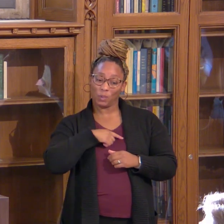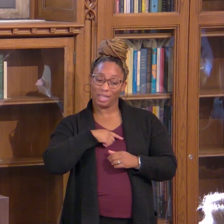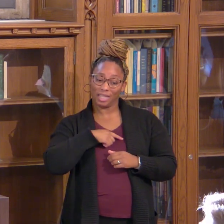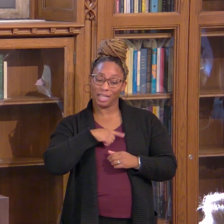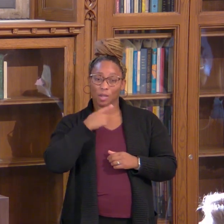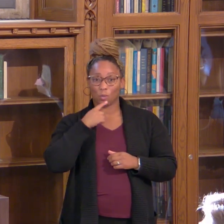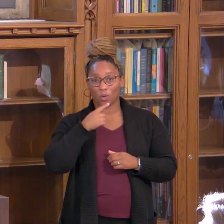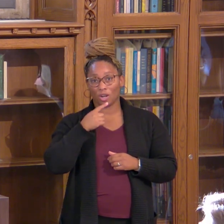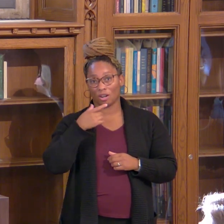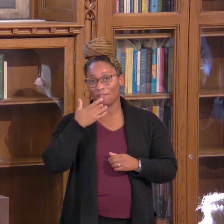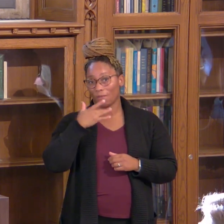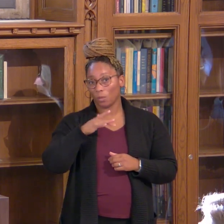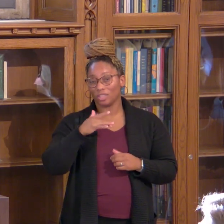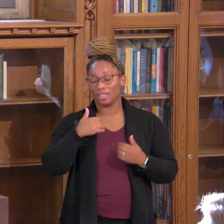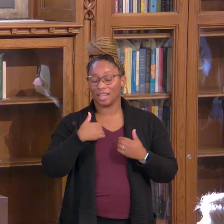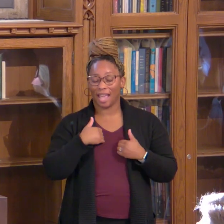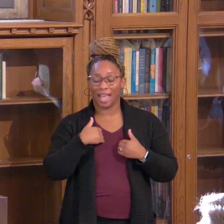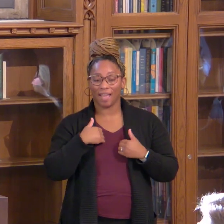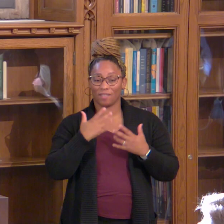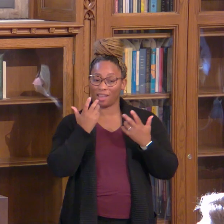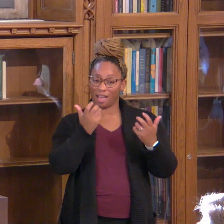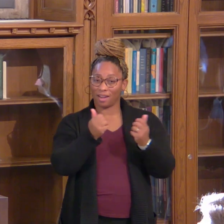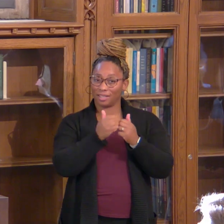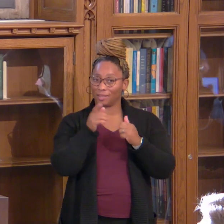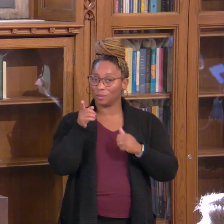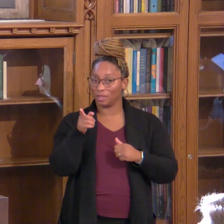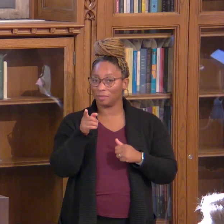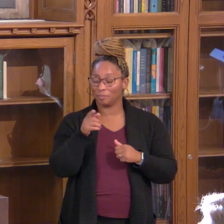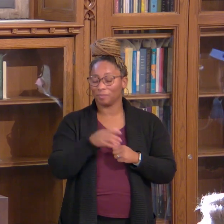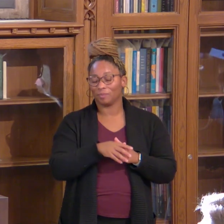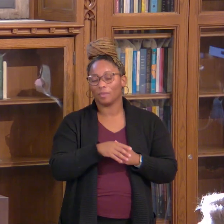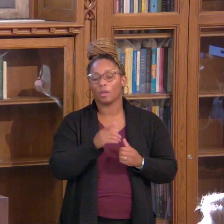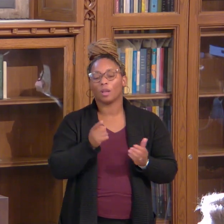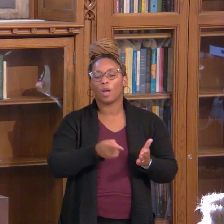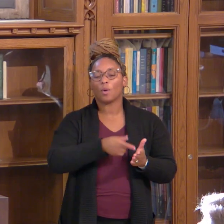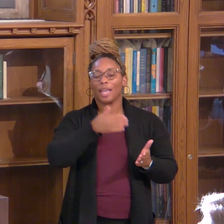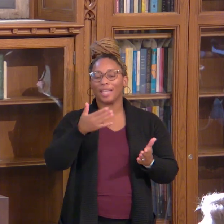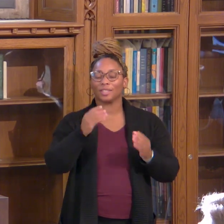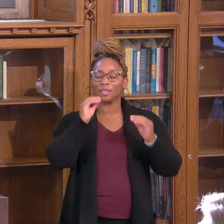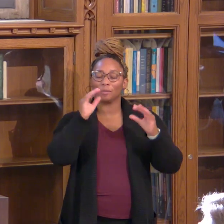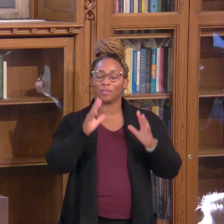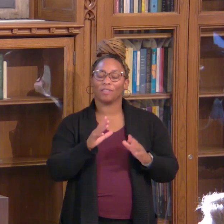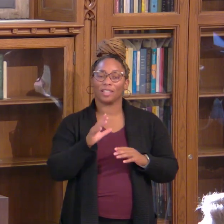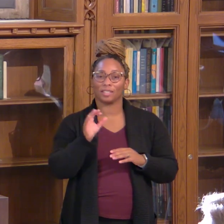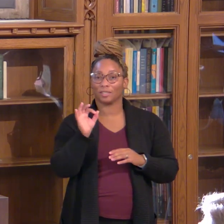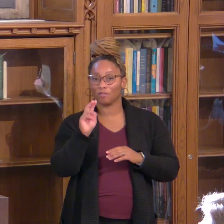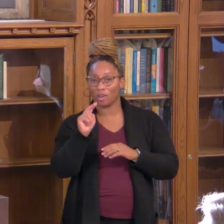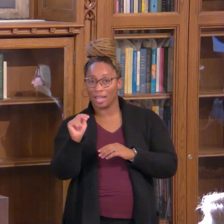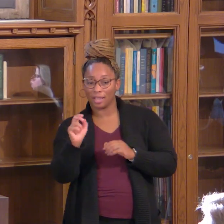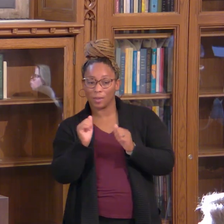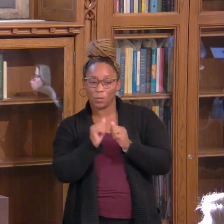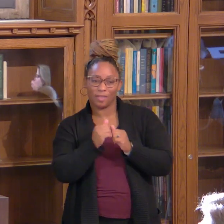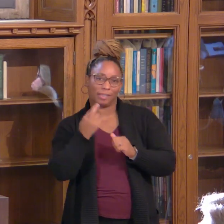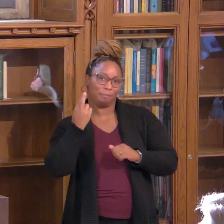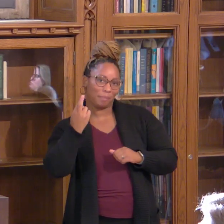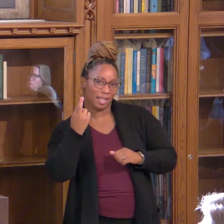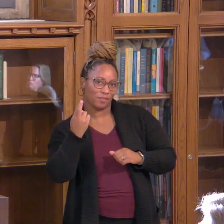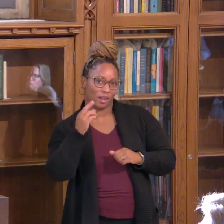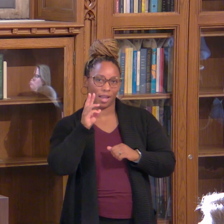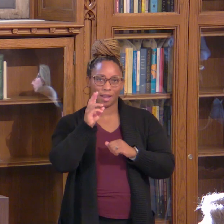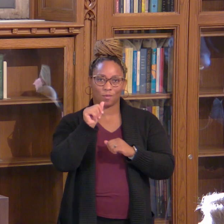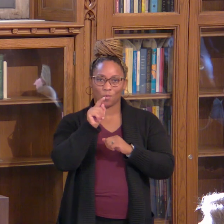the opportunity to have an audience with him occasionally Professor Franklin along with his best friend